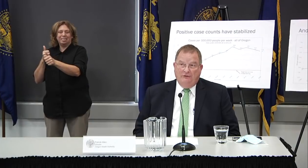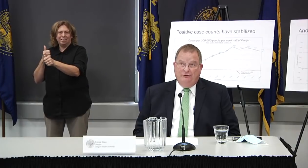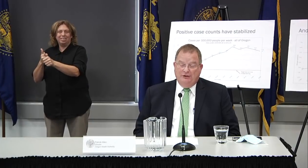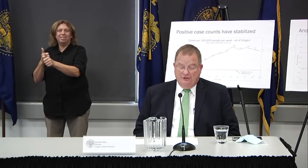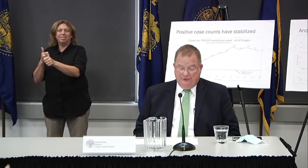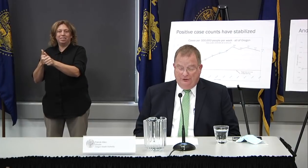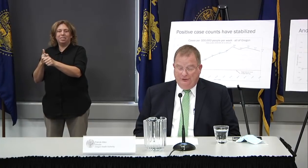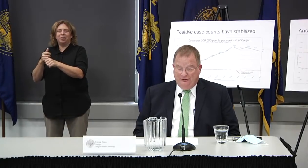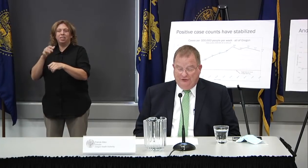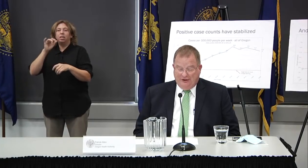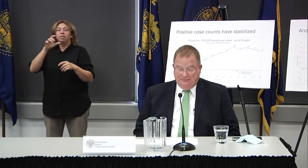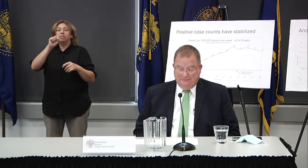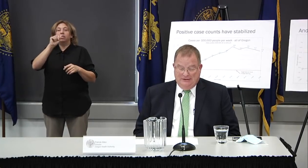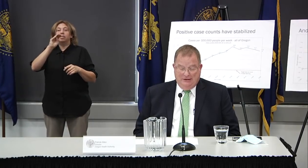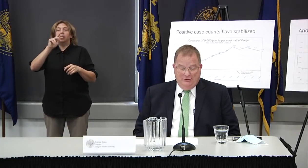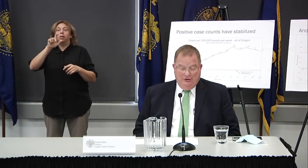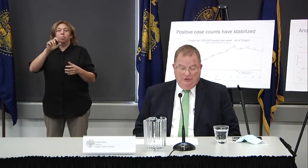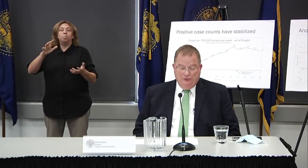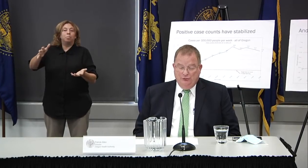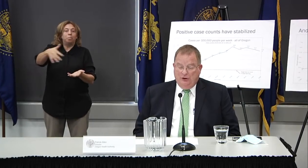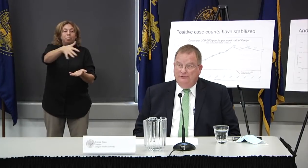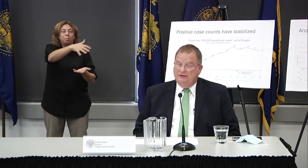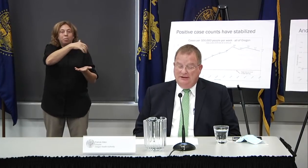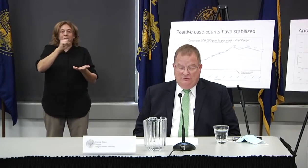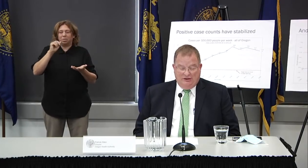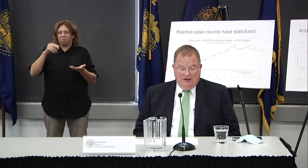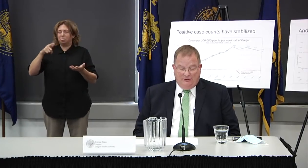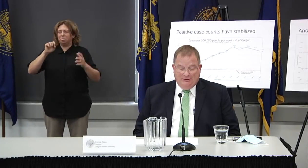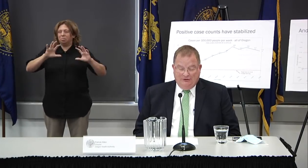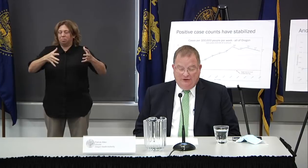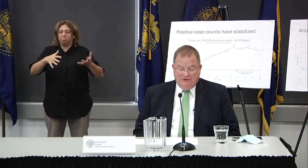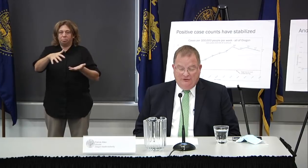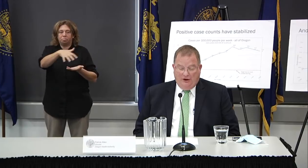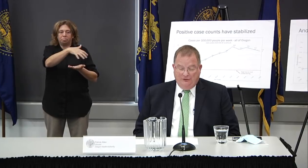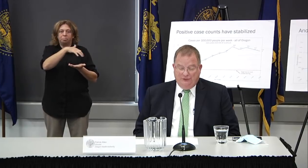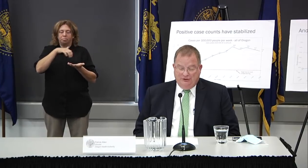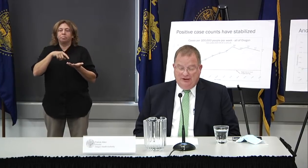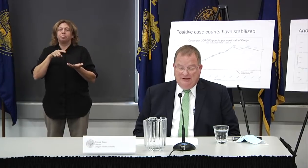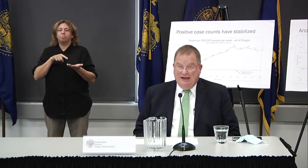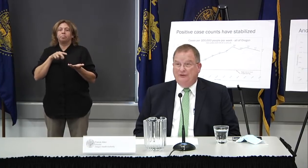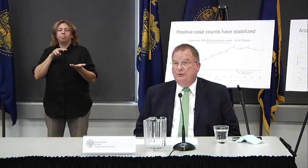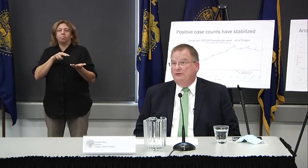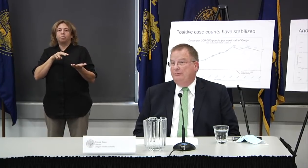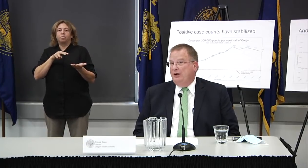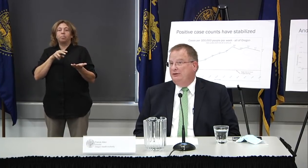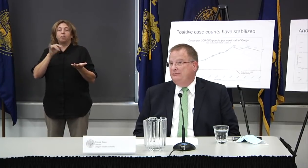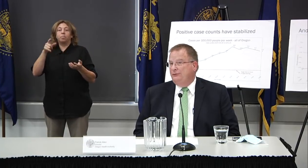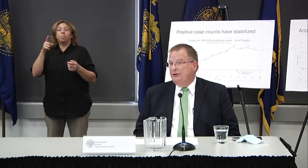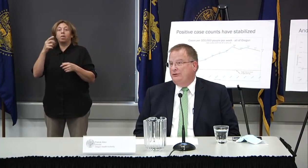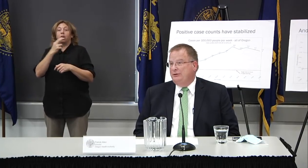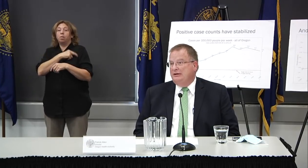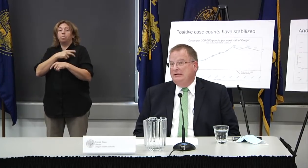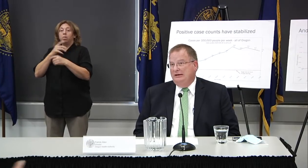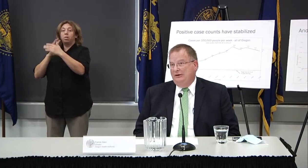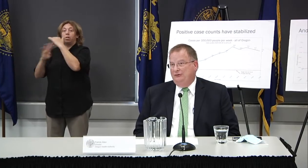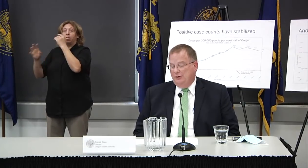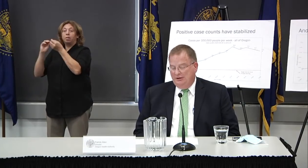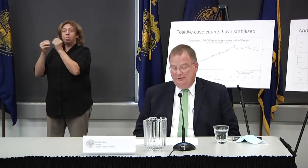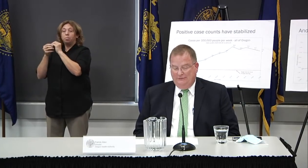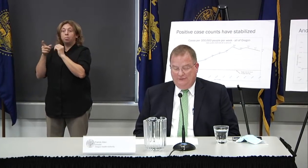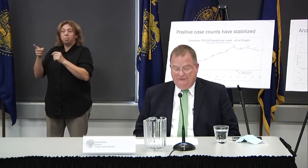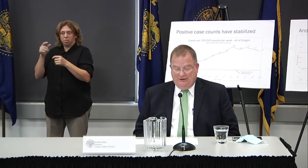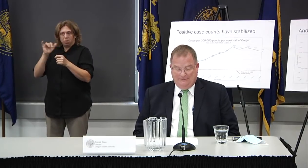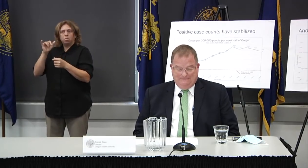Hospitalizations offer another encouraging sign. New COVID-19 hospitalizations also declined last week from 143